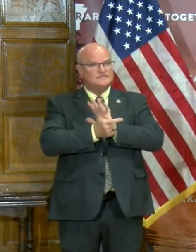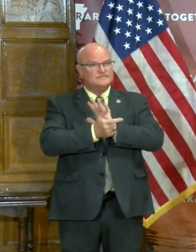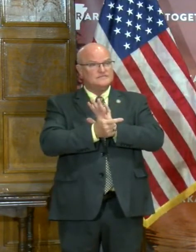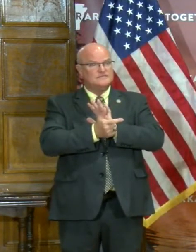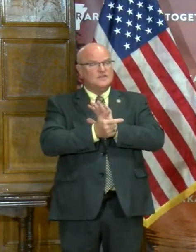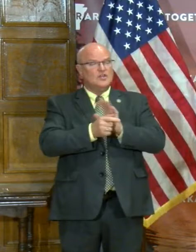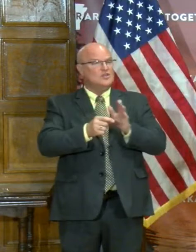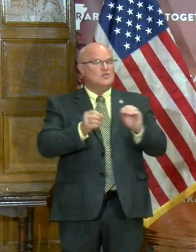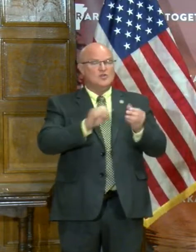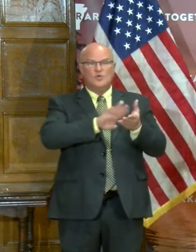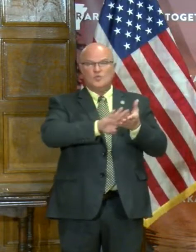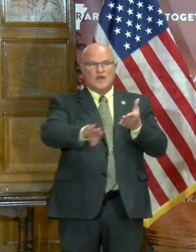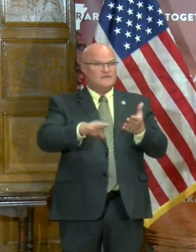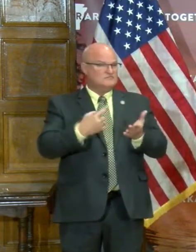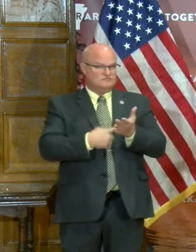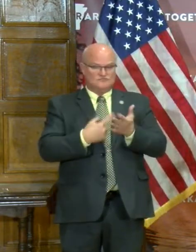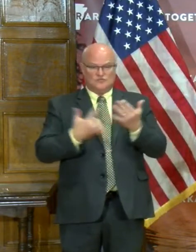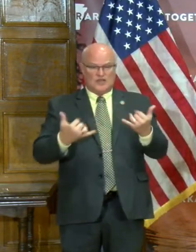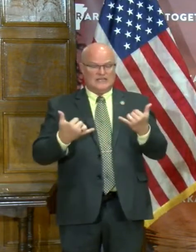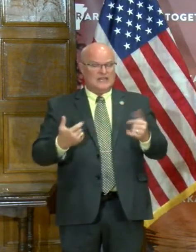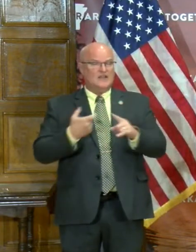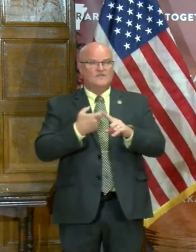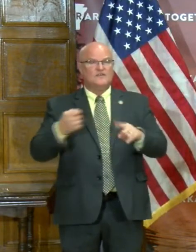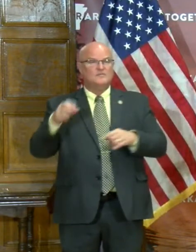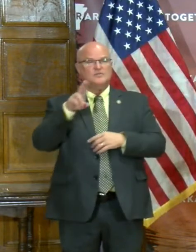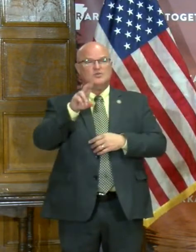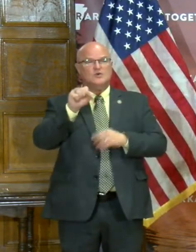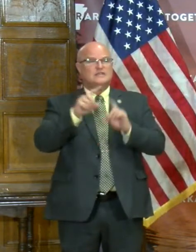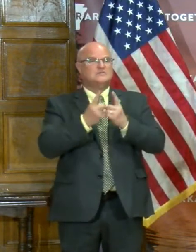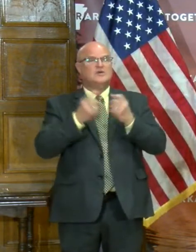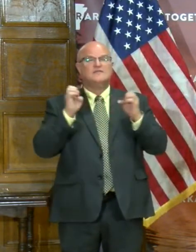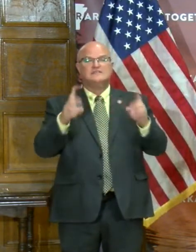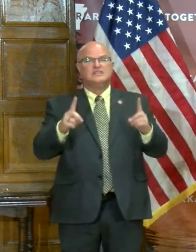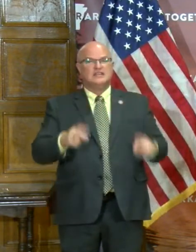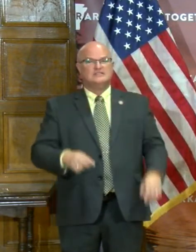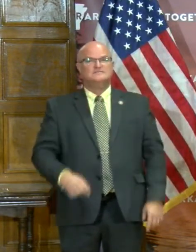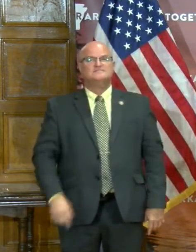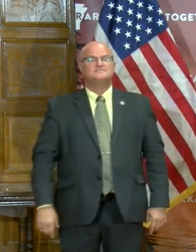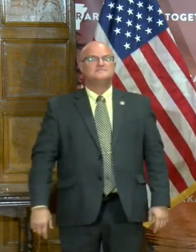no waivers being discussed right now from the U.S. Department of Education.